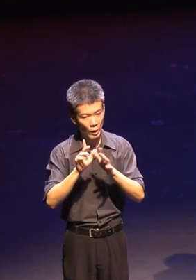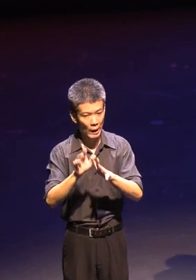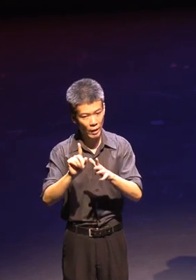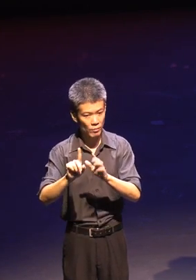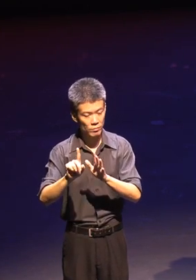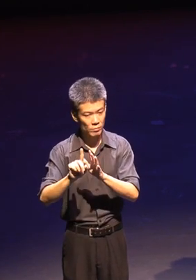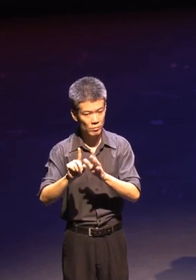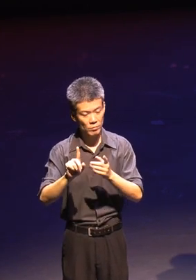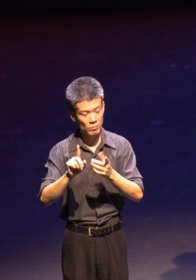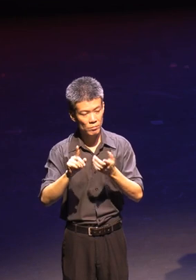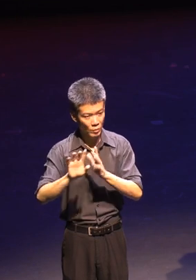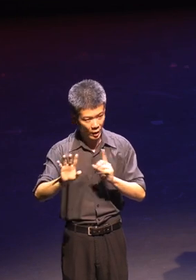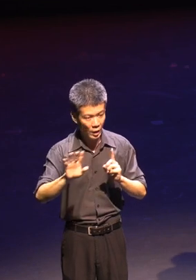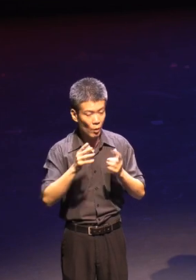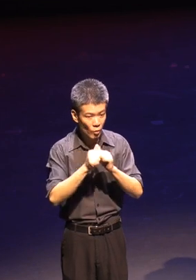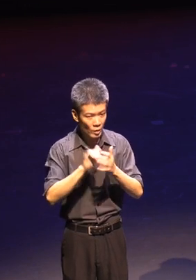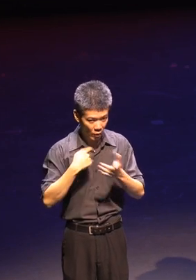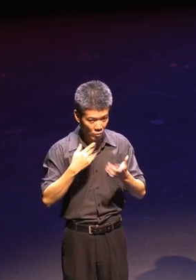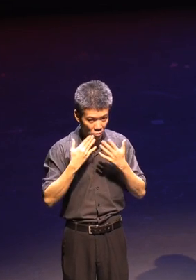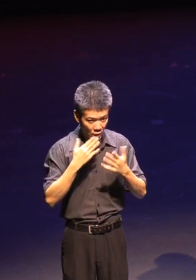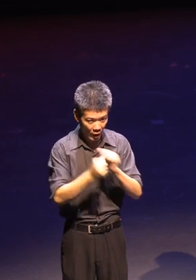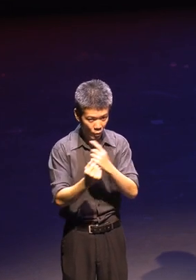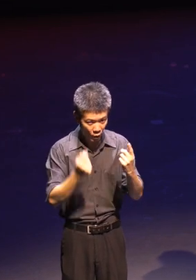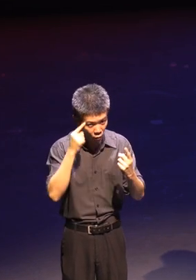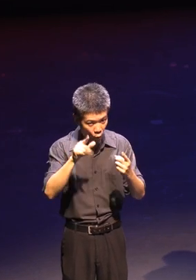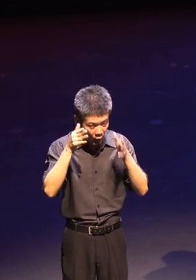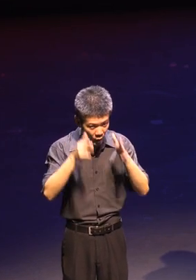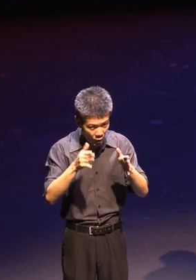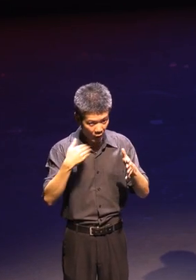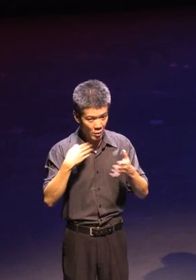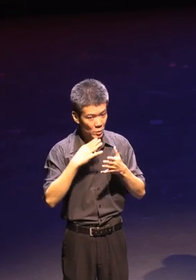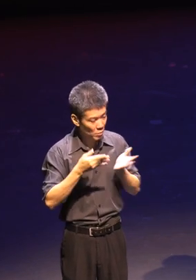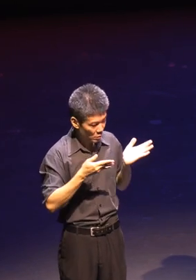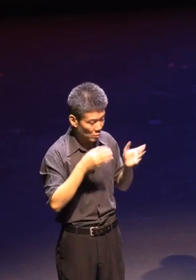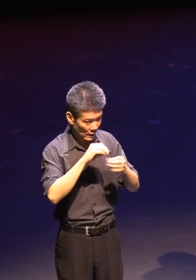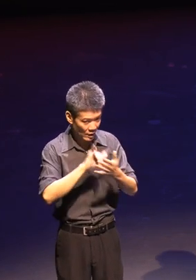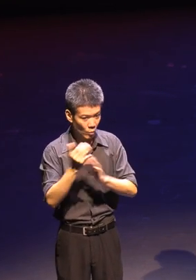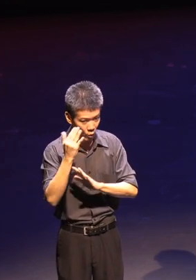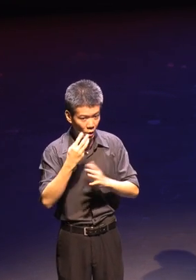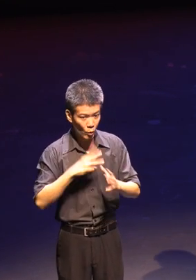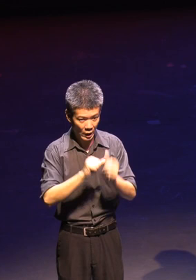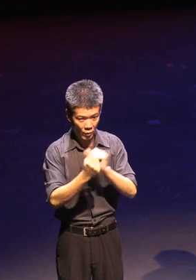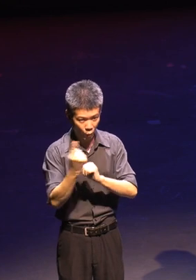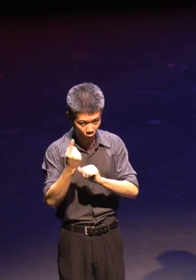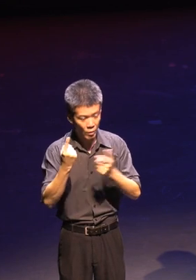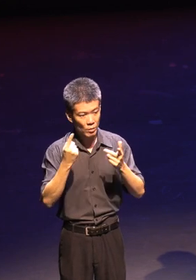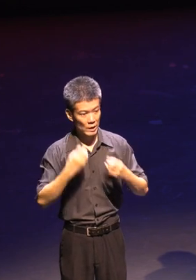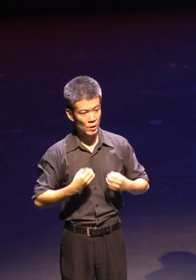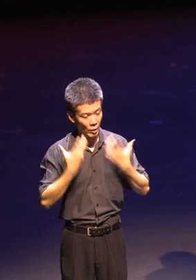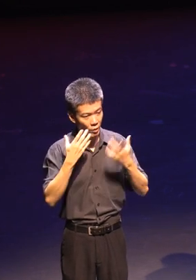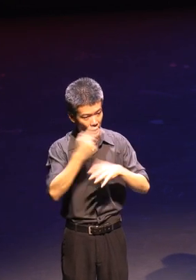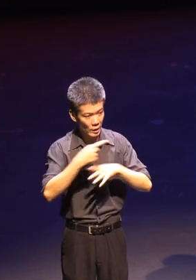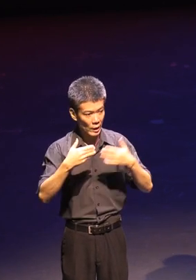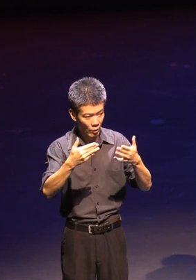left behind. So with that, I want to thank everybody for your attention and for having me here this morning, and I wish everyone an inspiring